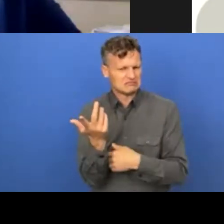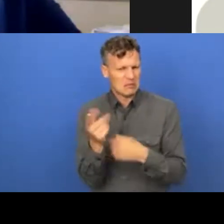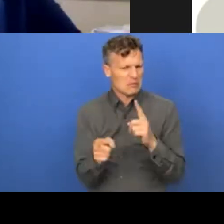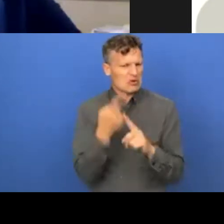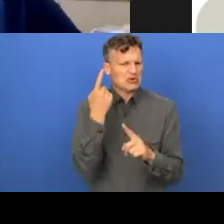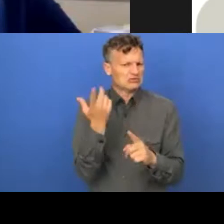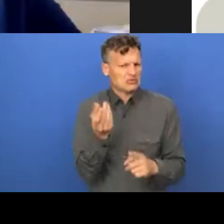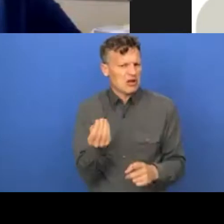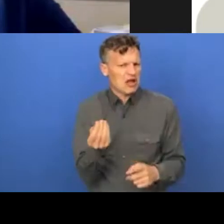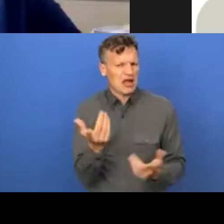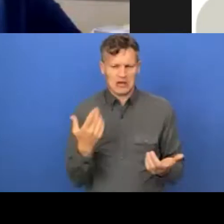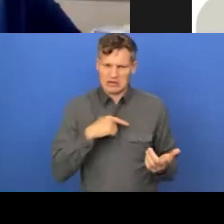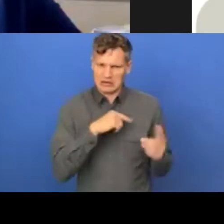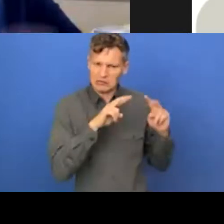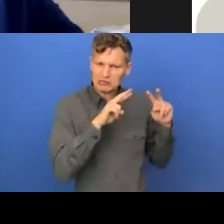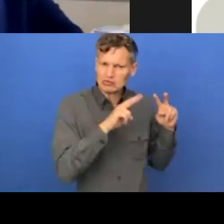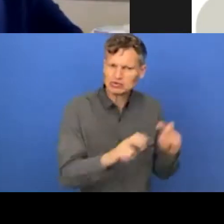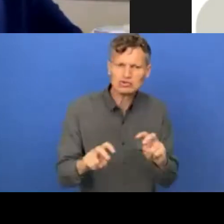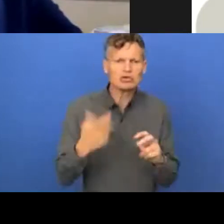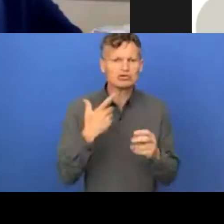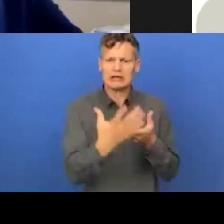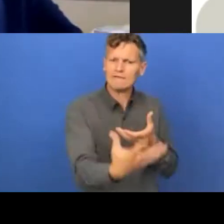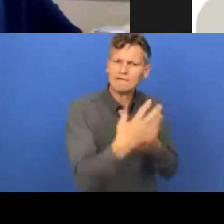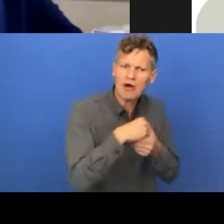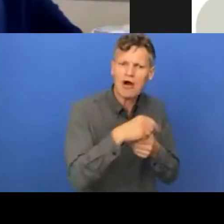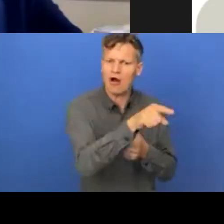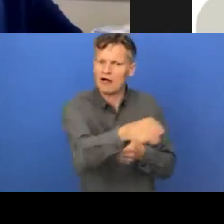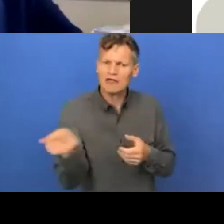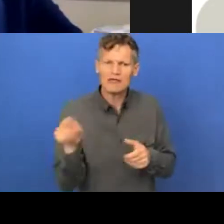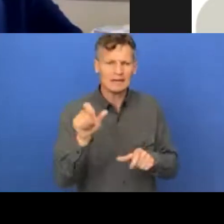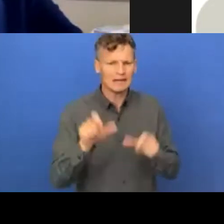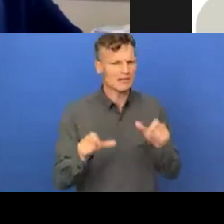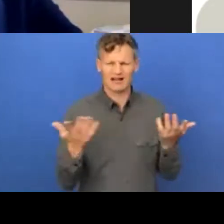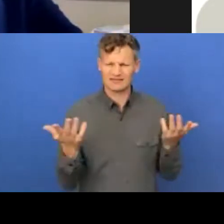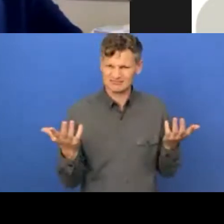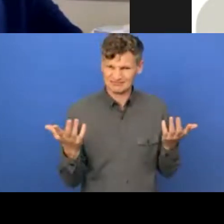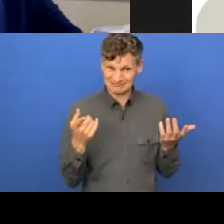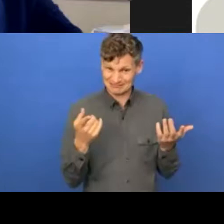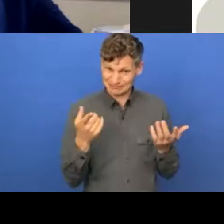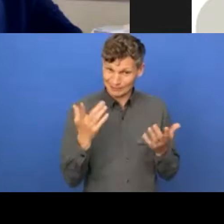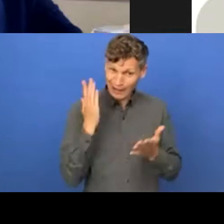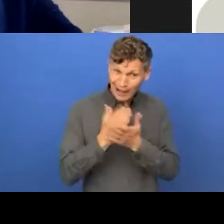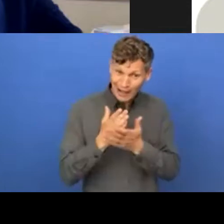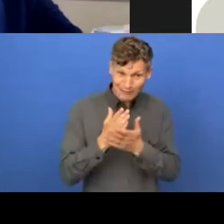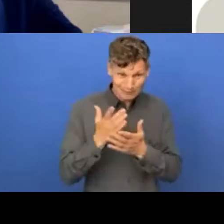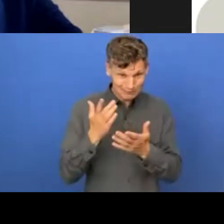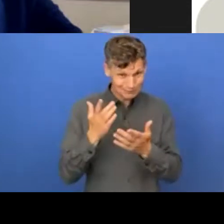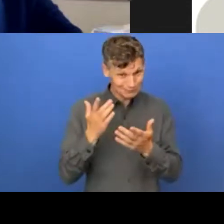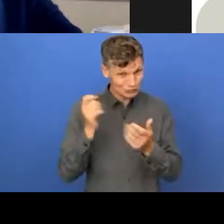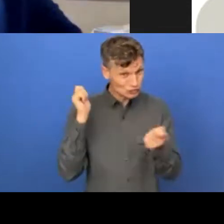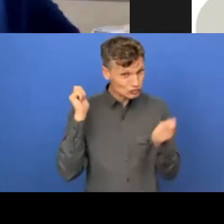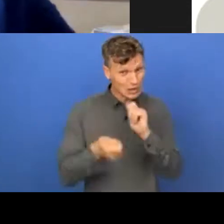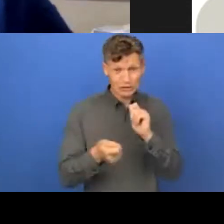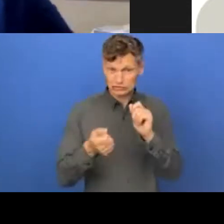bullying involving young people in disabilities, why can it make a difference? And especially in terms of the quality of